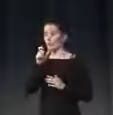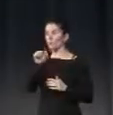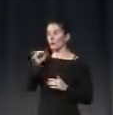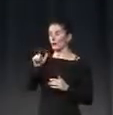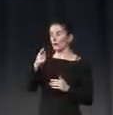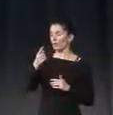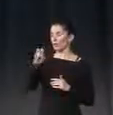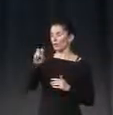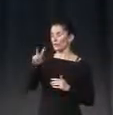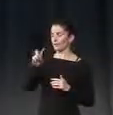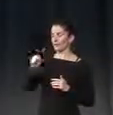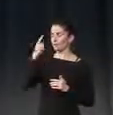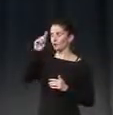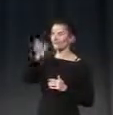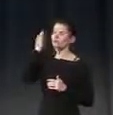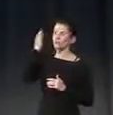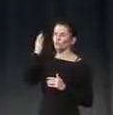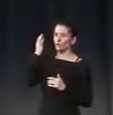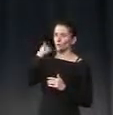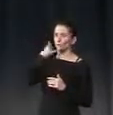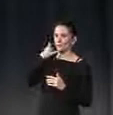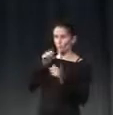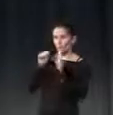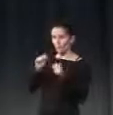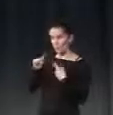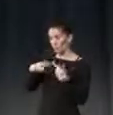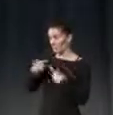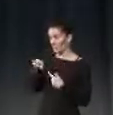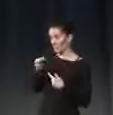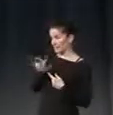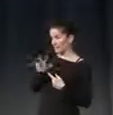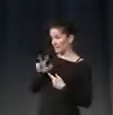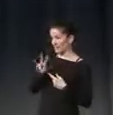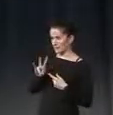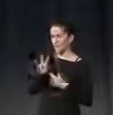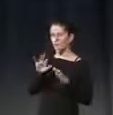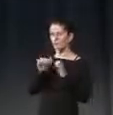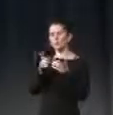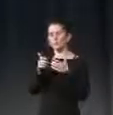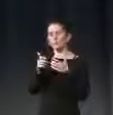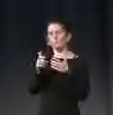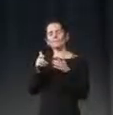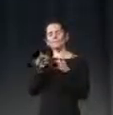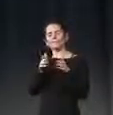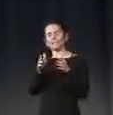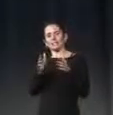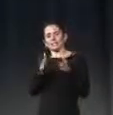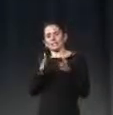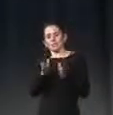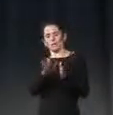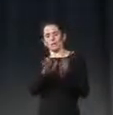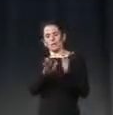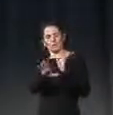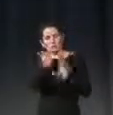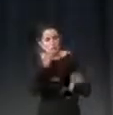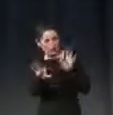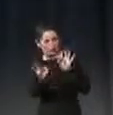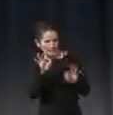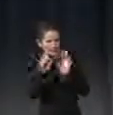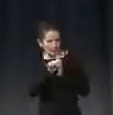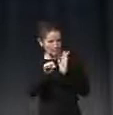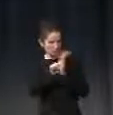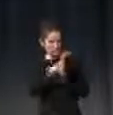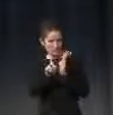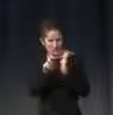French telephone system in 1937 as a means of sampling signals and transmitting pulsatile representations of